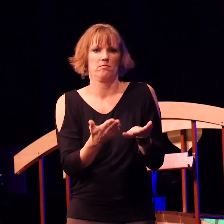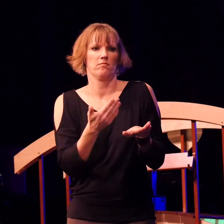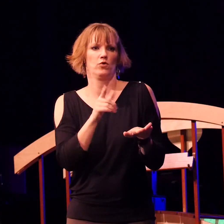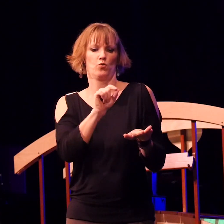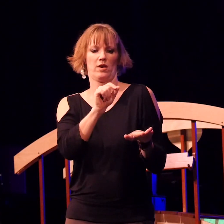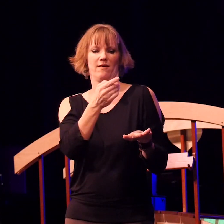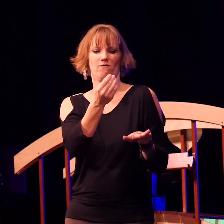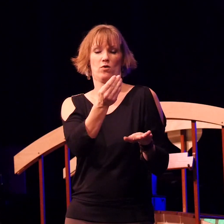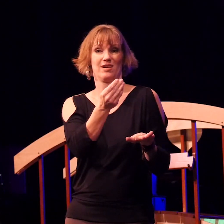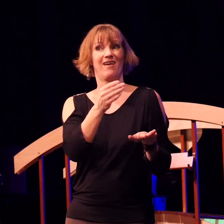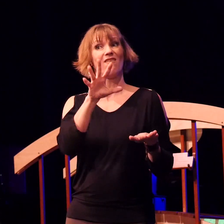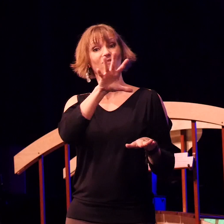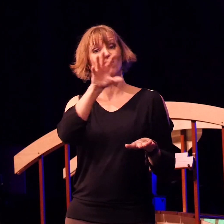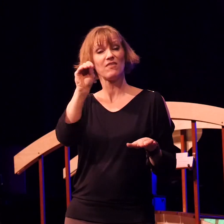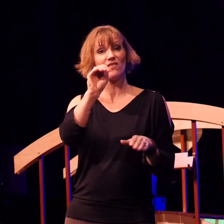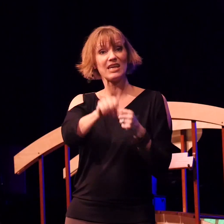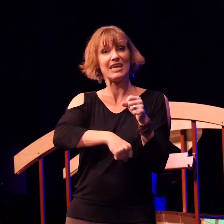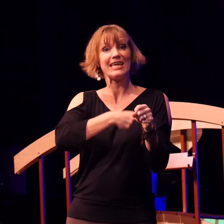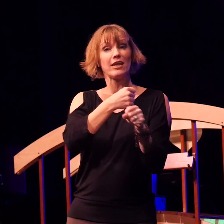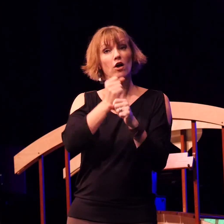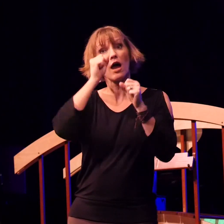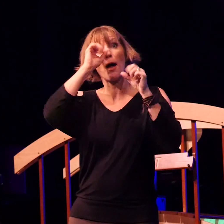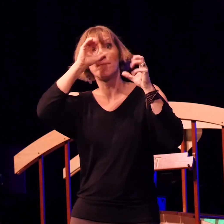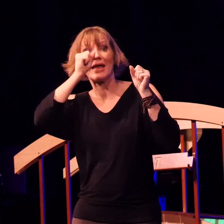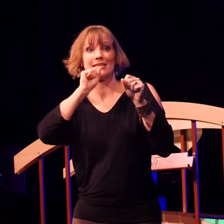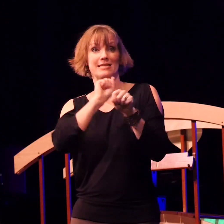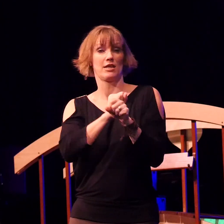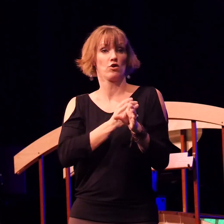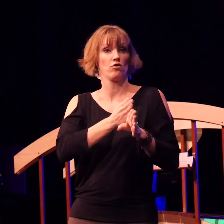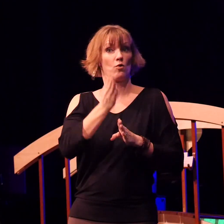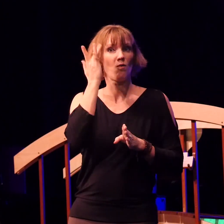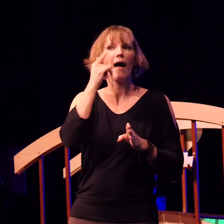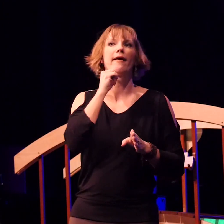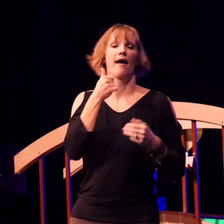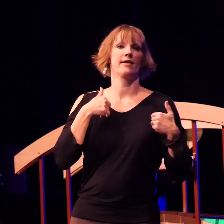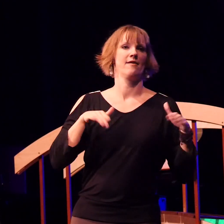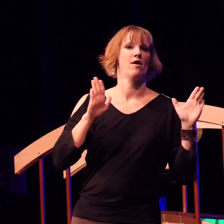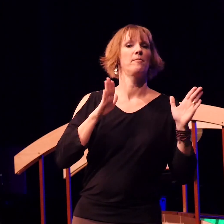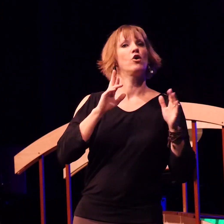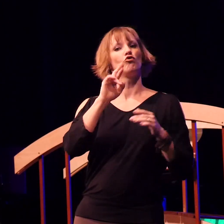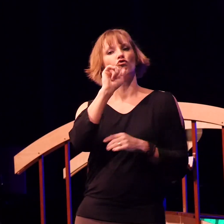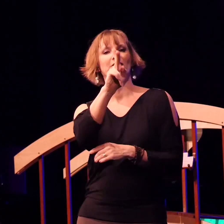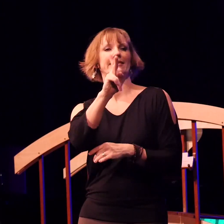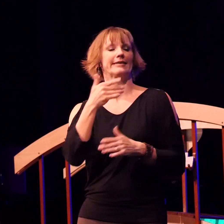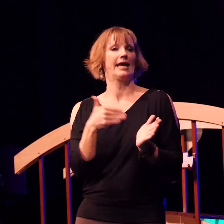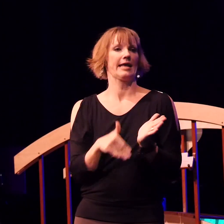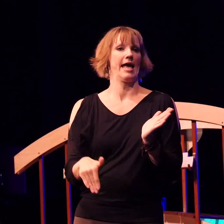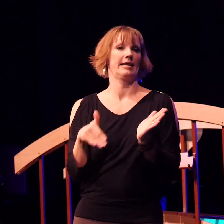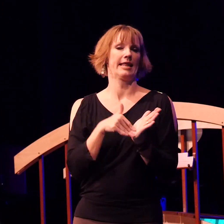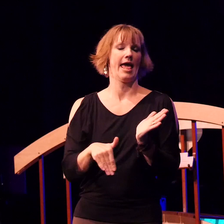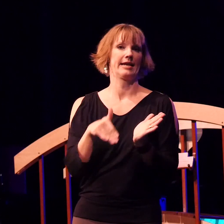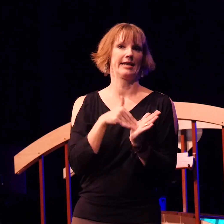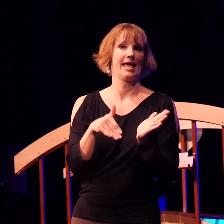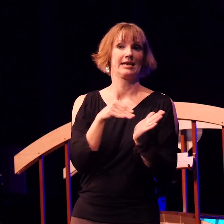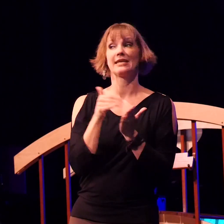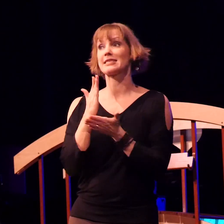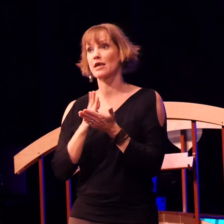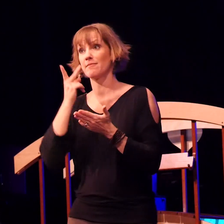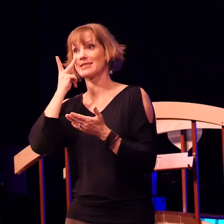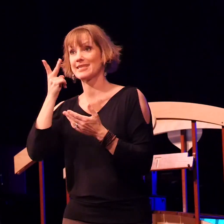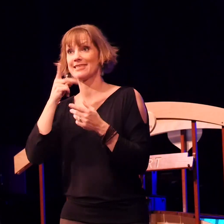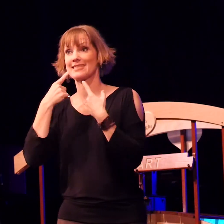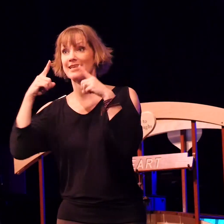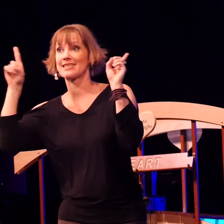A 50-year incredible career because she wouldn't give up, and she kept risking again and again and again. She said, some see success